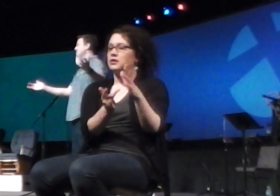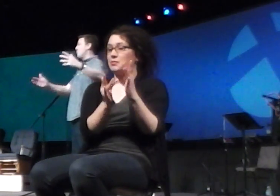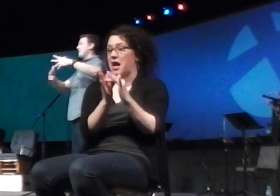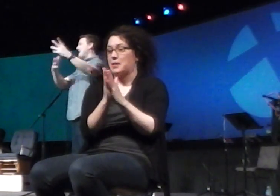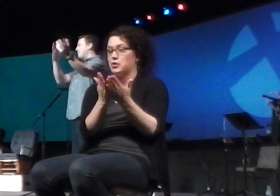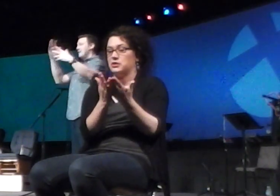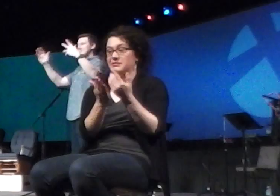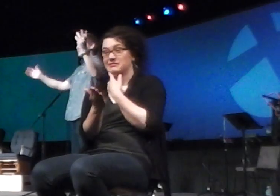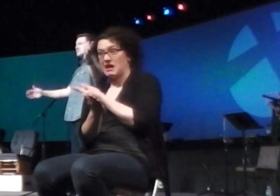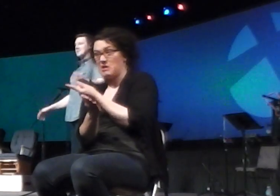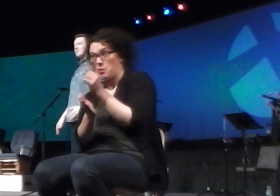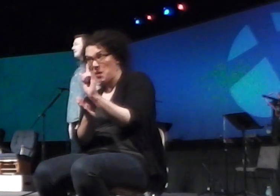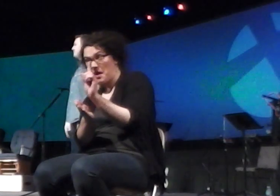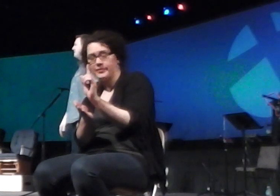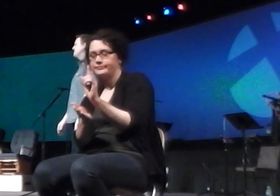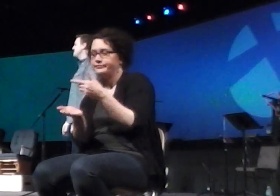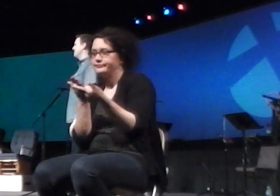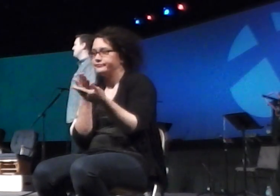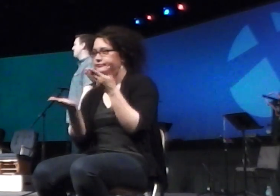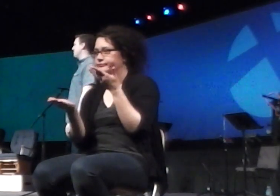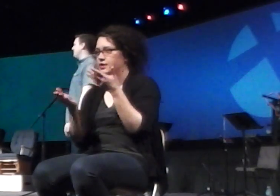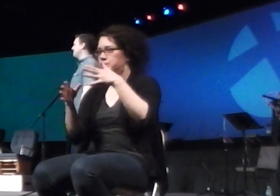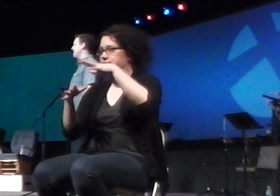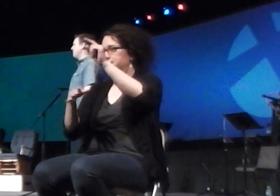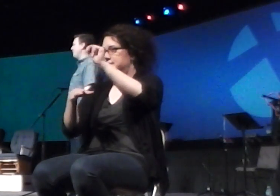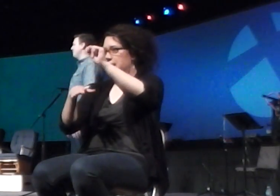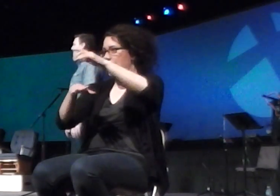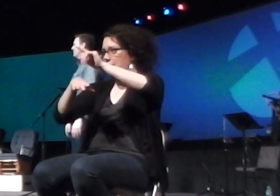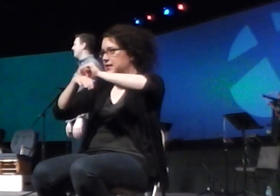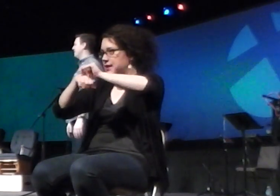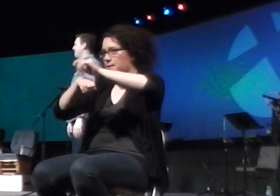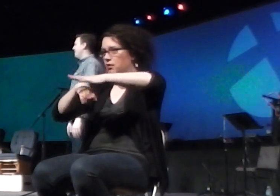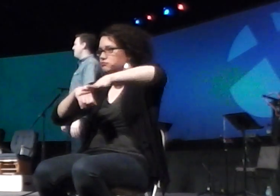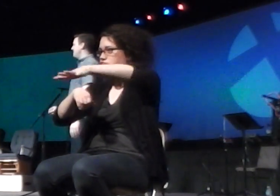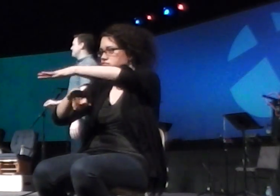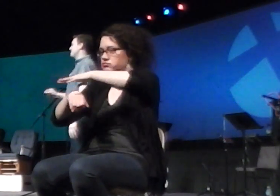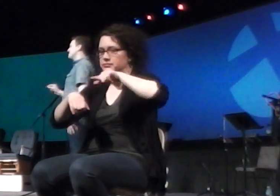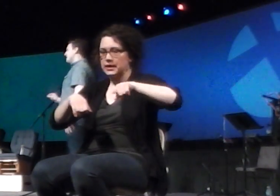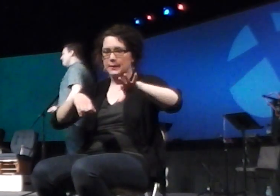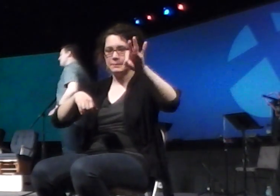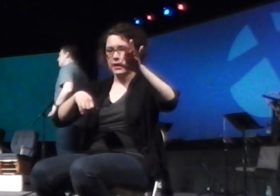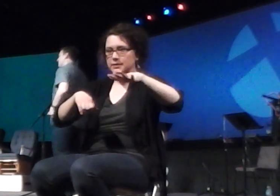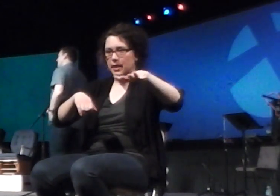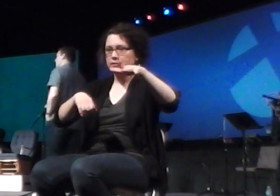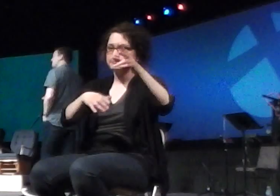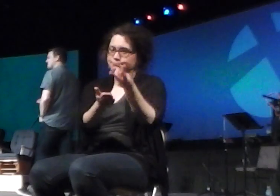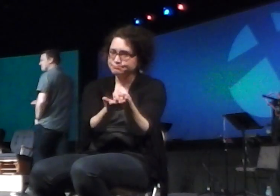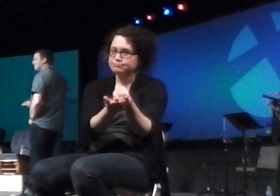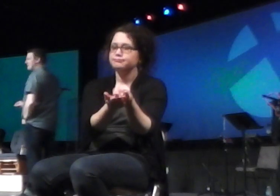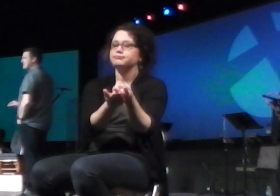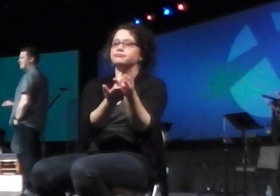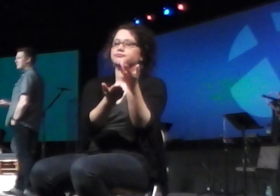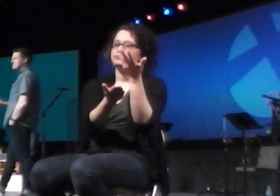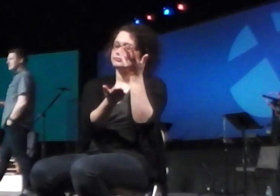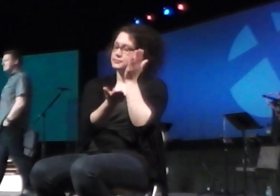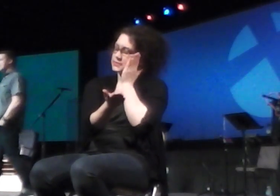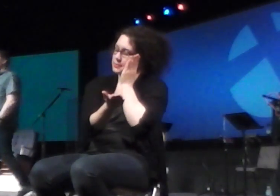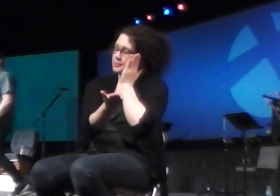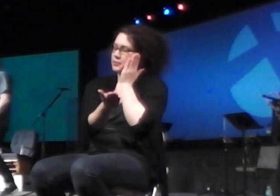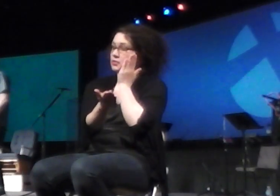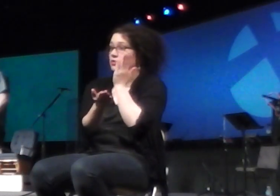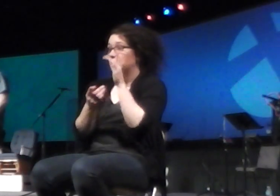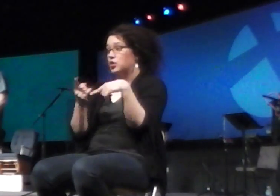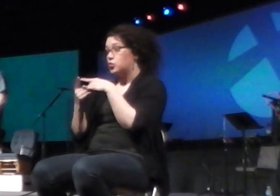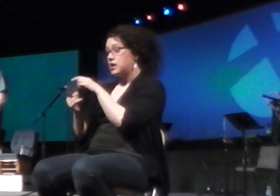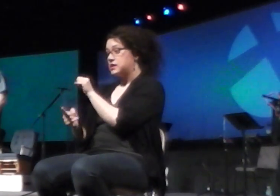even mention where that was. It was just some random place somewhere there in the temple. But then it says Samuel, when Samuel lies down to go to sleep,